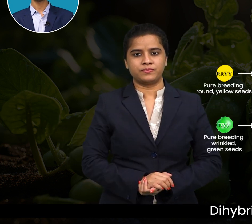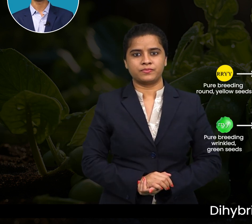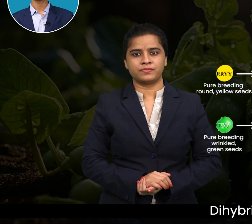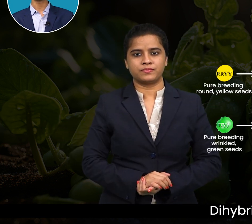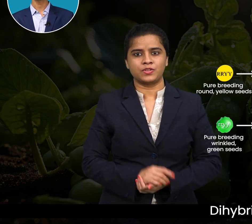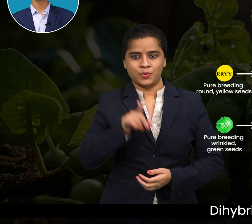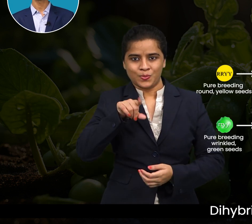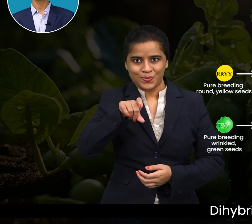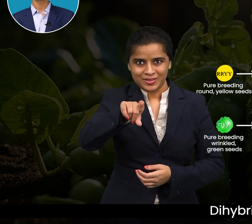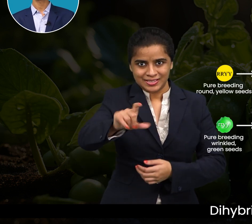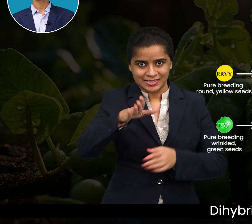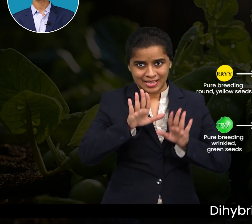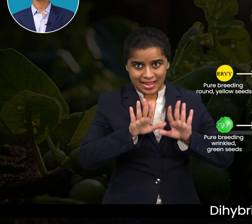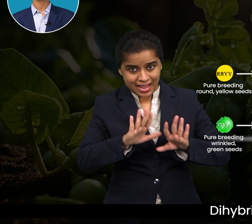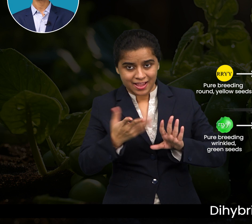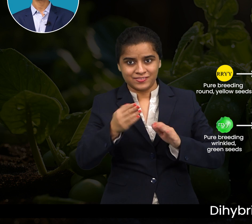dihybrid cross,